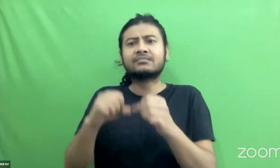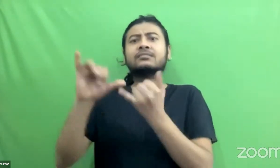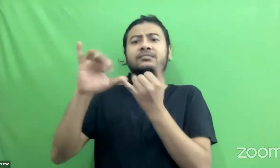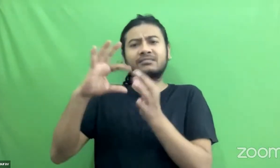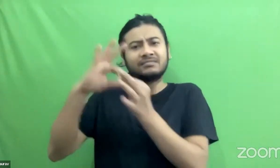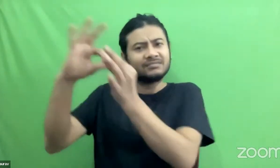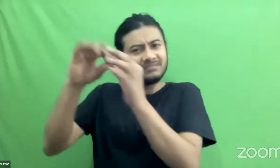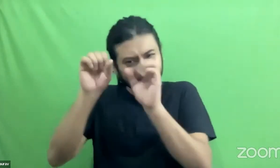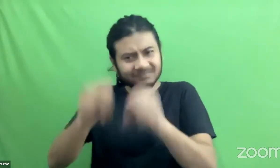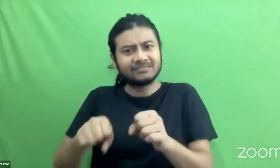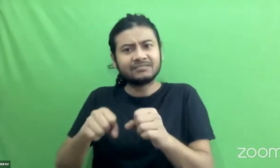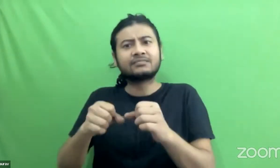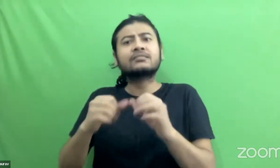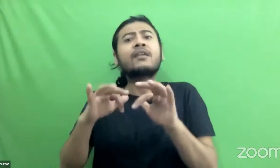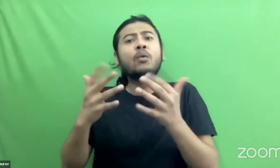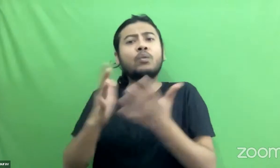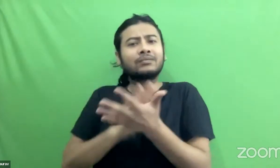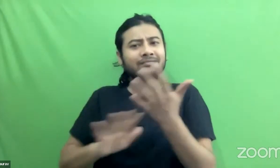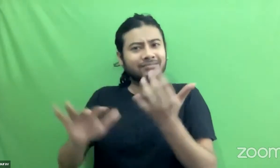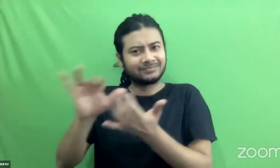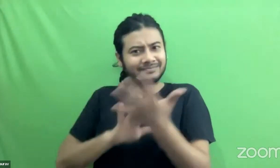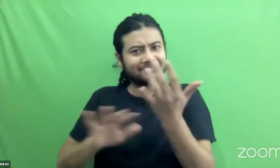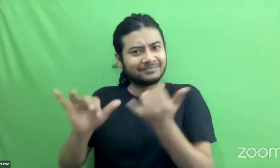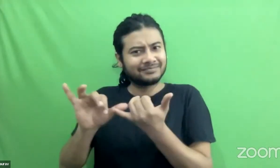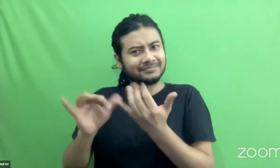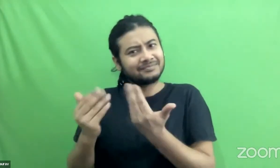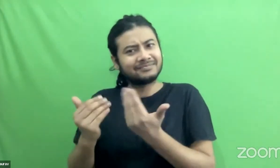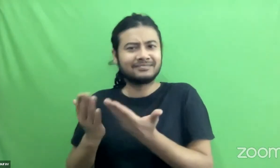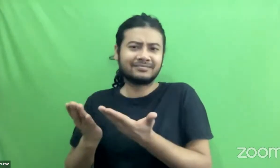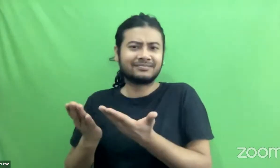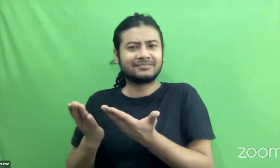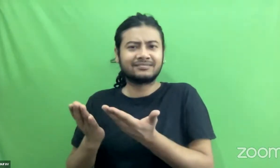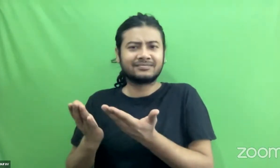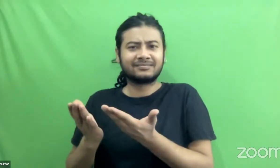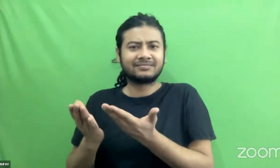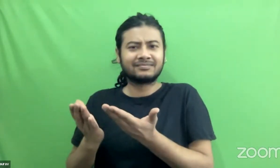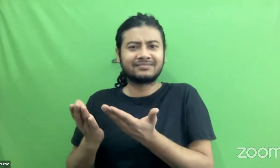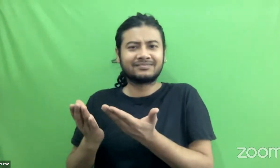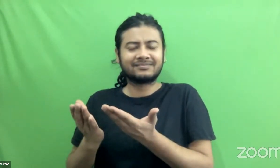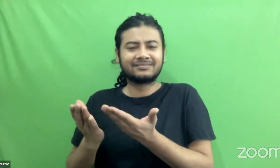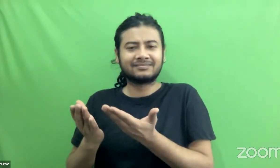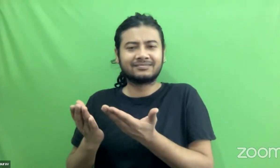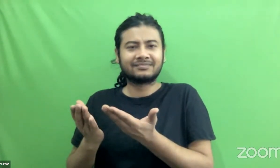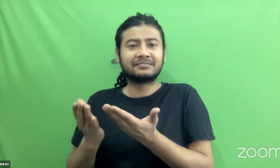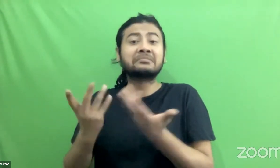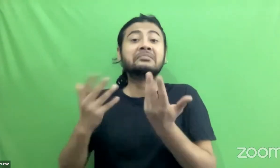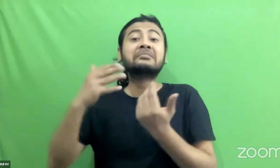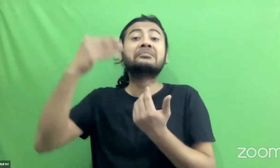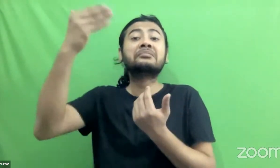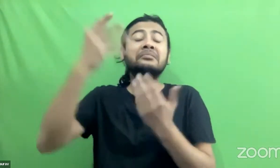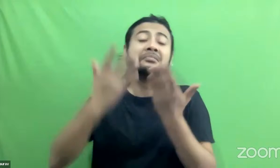Even if tomorrow nobody is taking your class, don't worry. You continue your chanting.